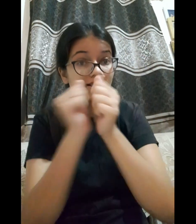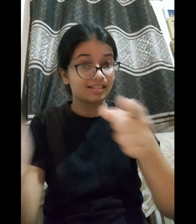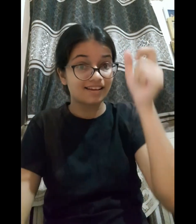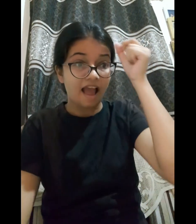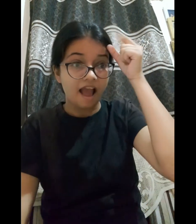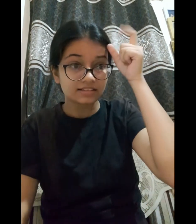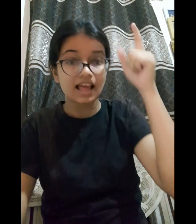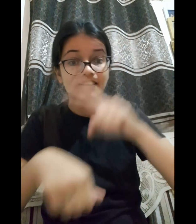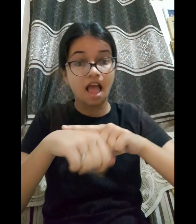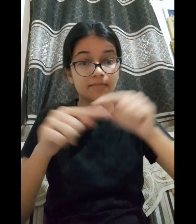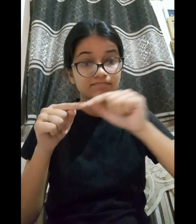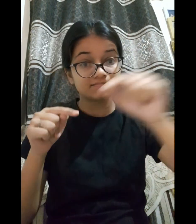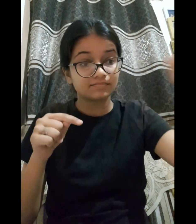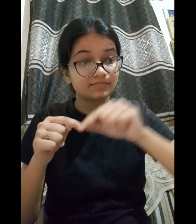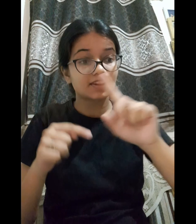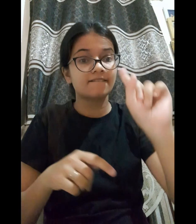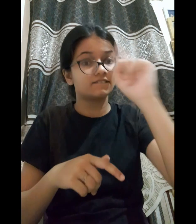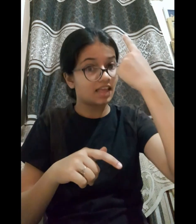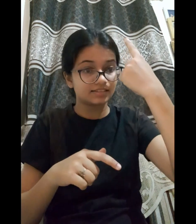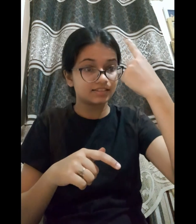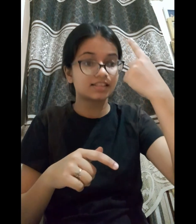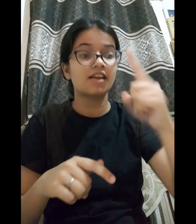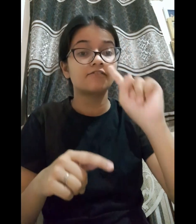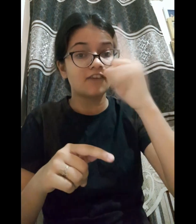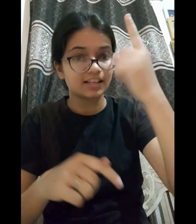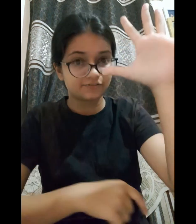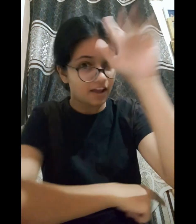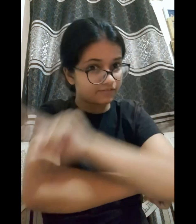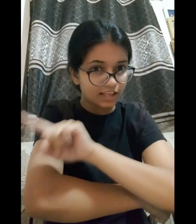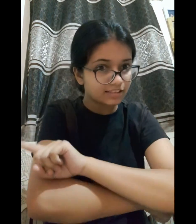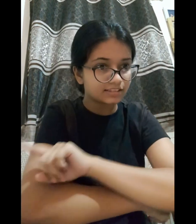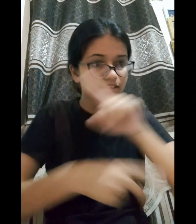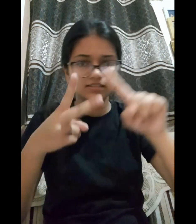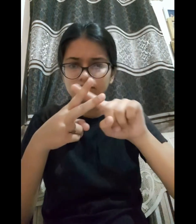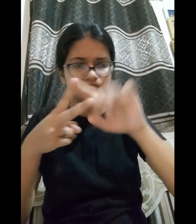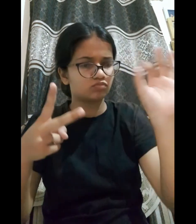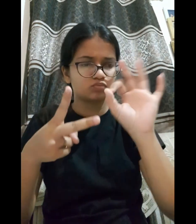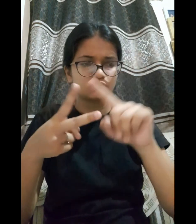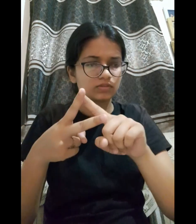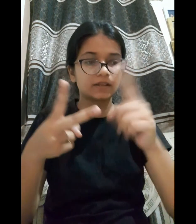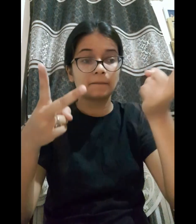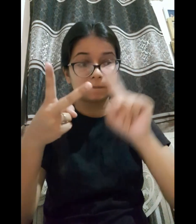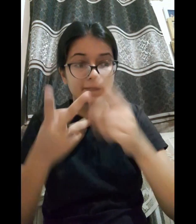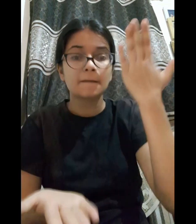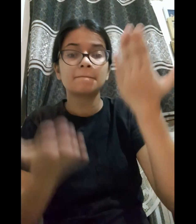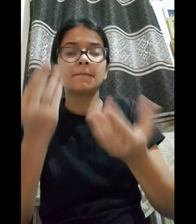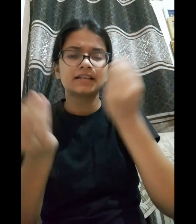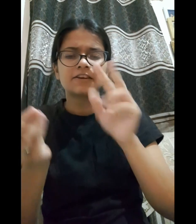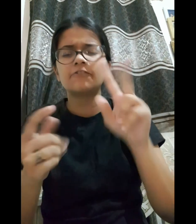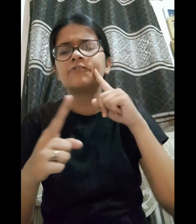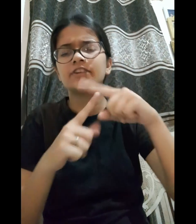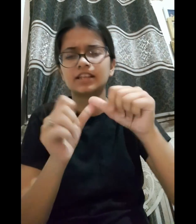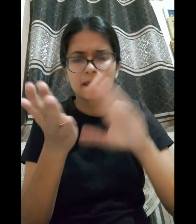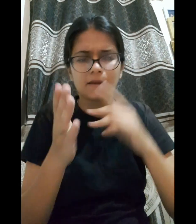of timelines, first symptom, first 5 days, nothing other than maybe some vitamins to